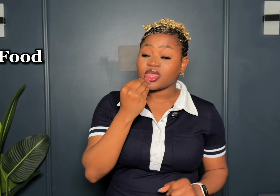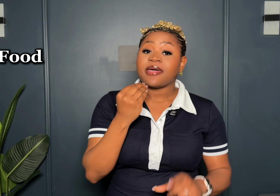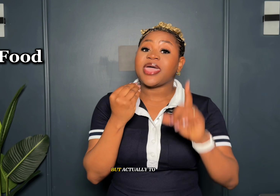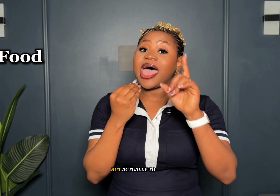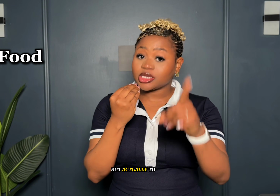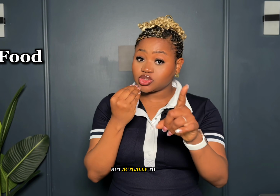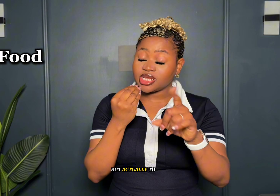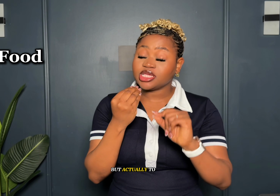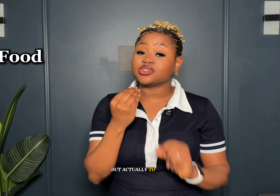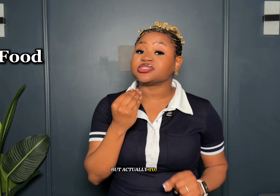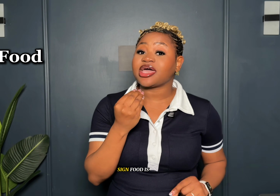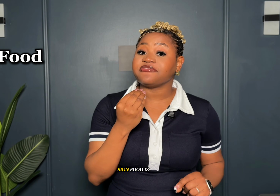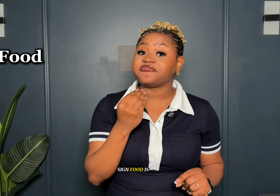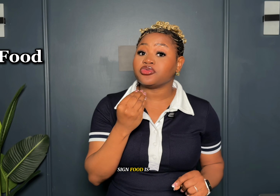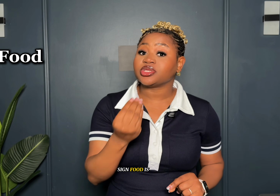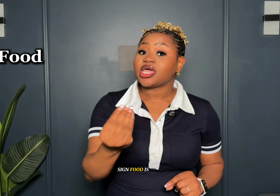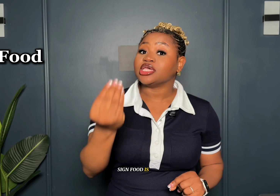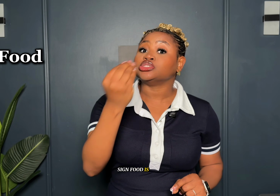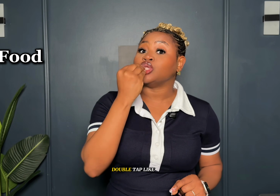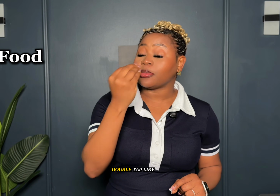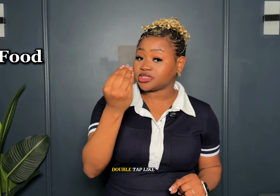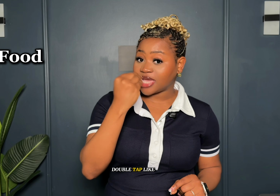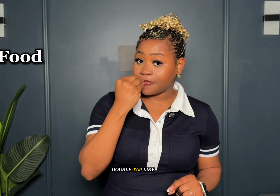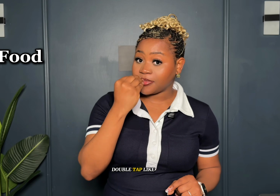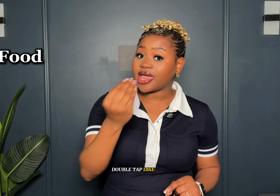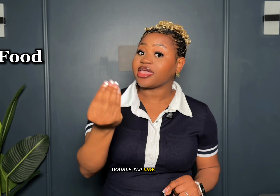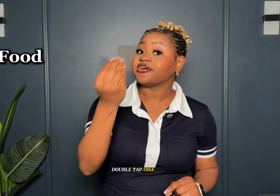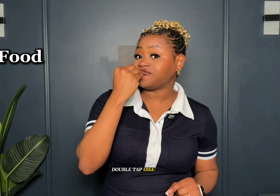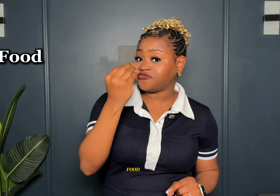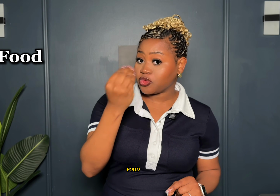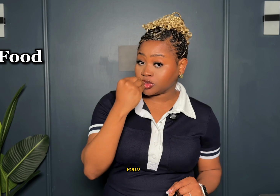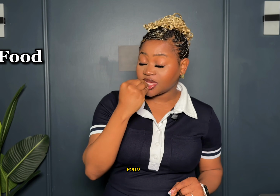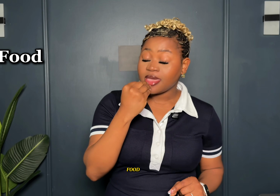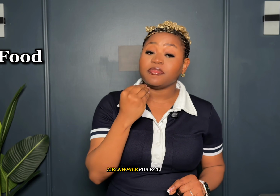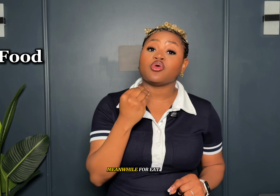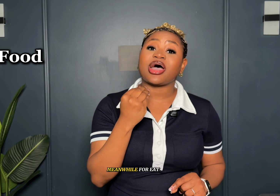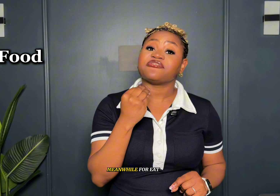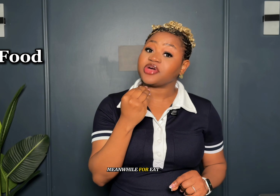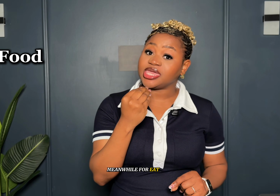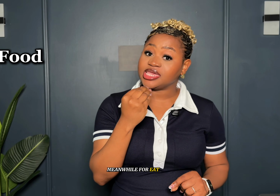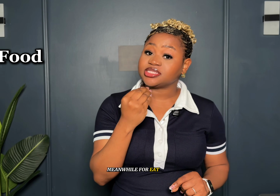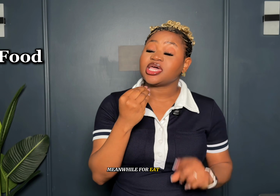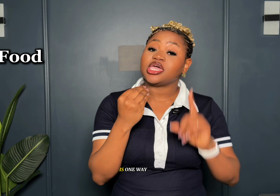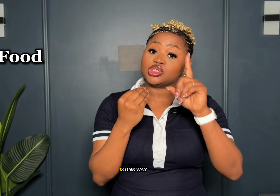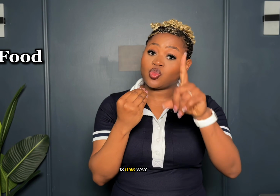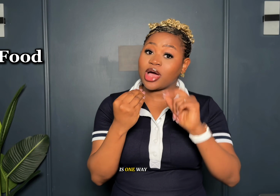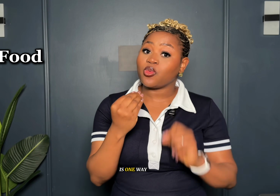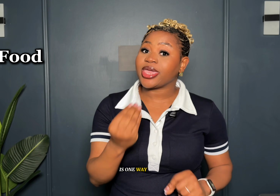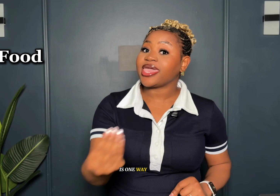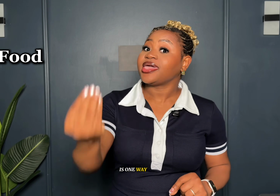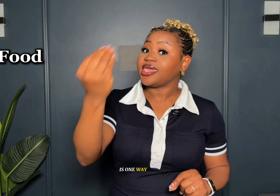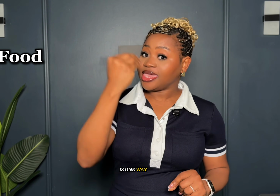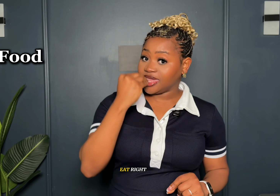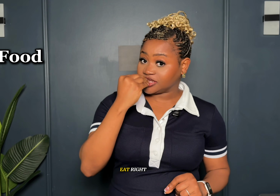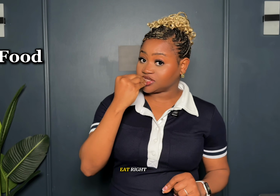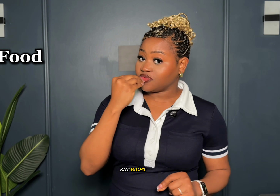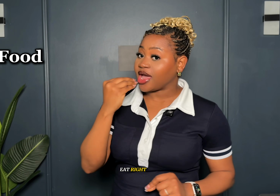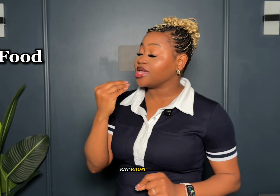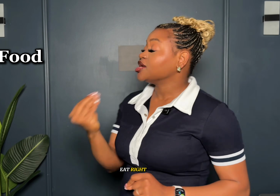But actually, to sign food is double tap, like food. Meanwhile, for eat is one way, eat, right? So